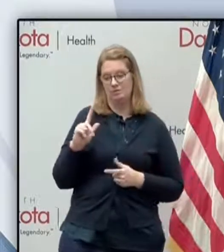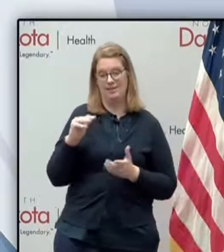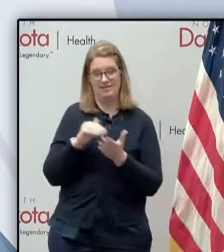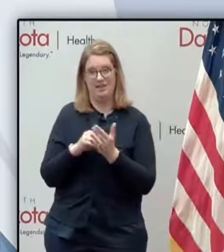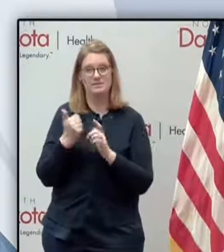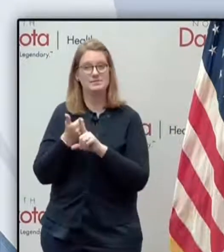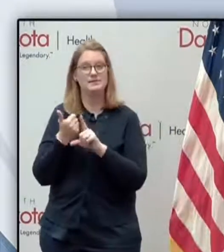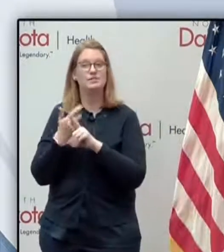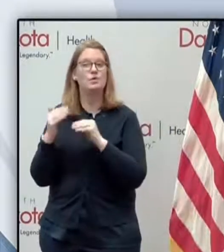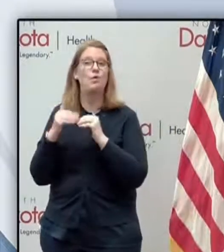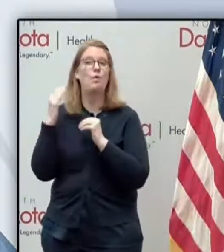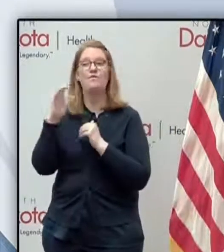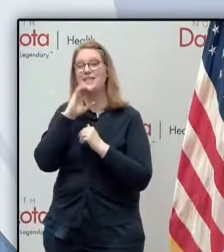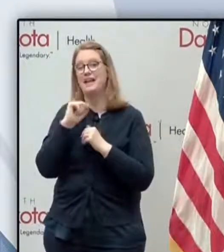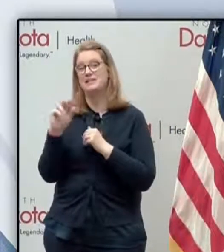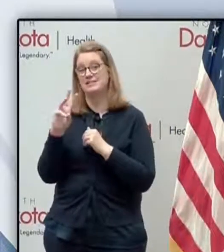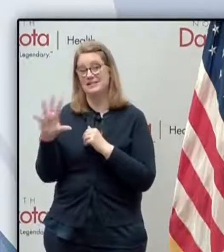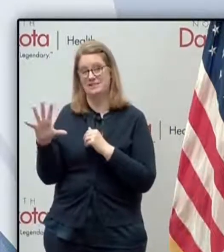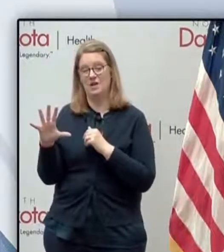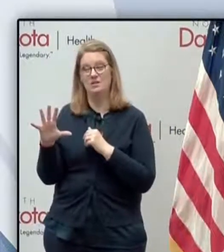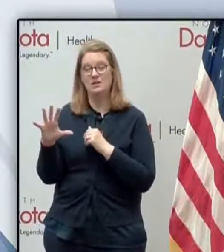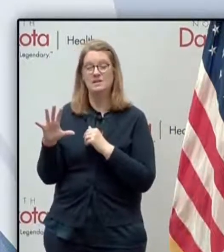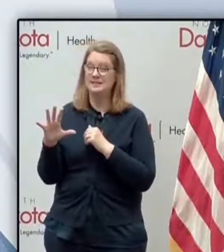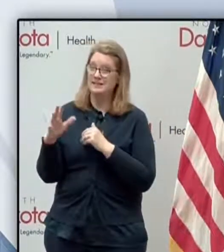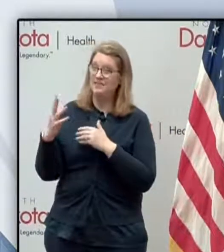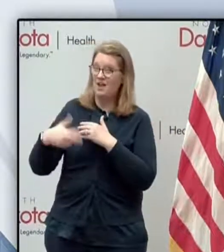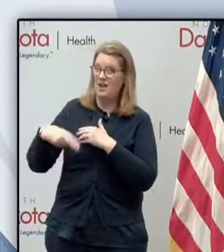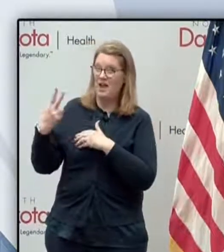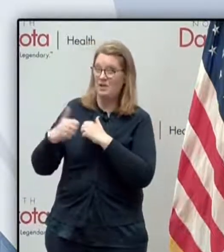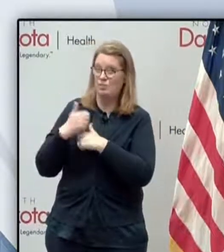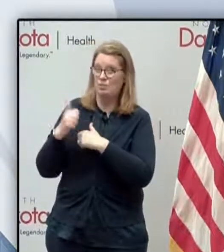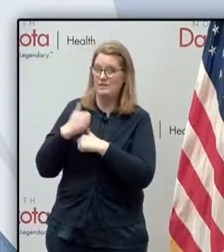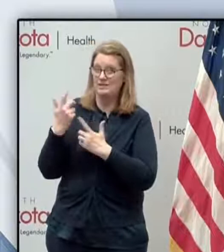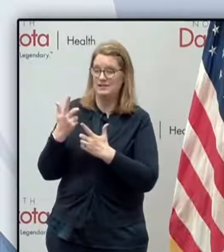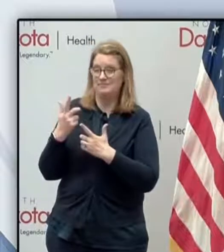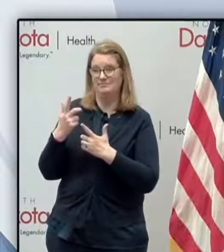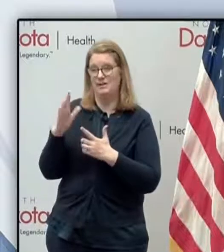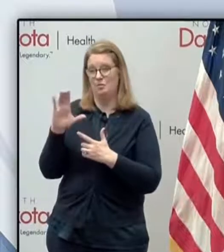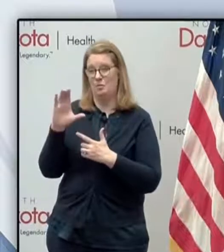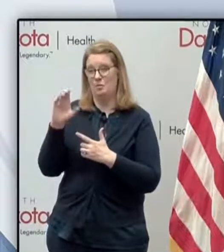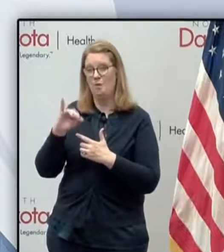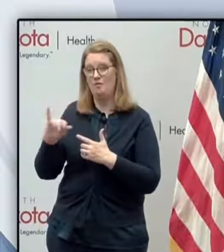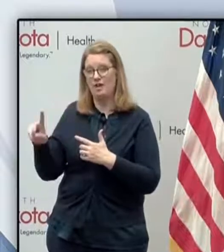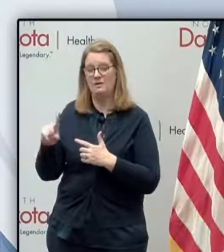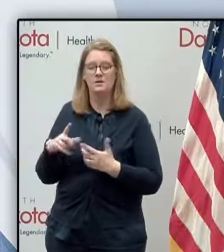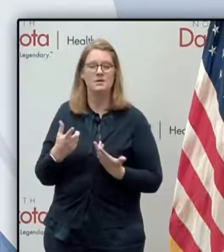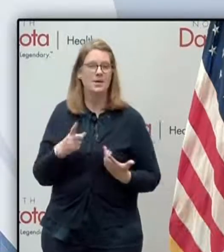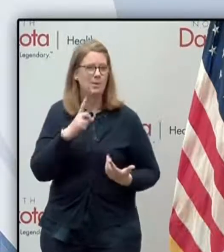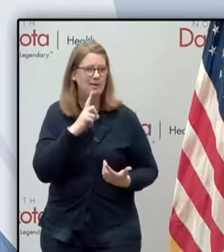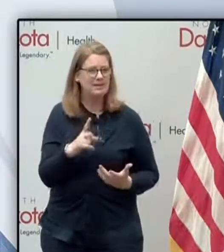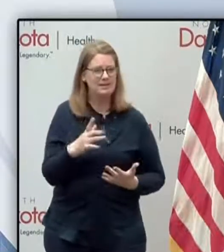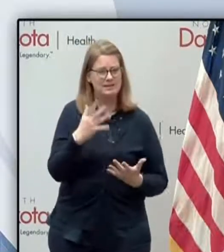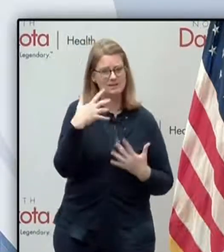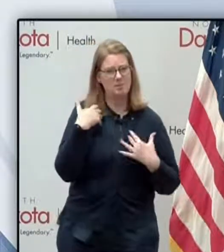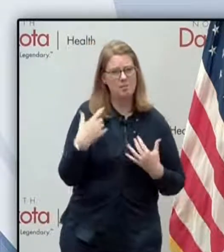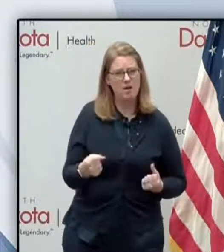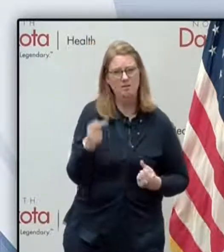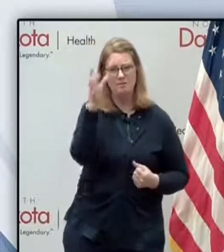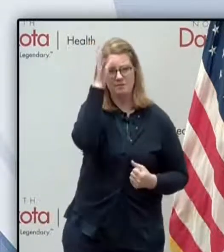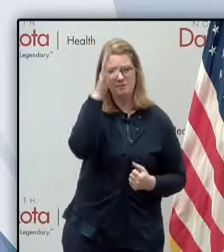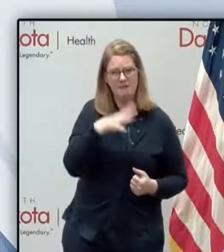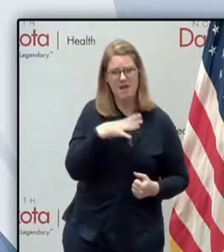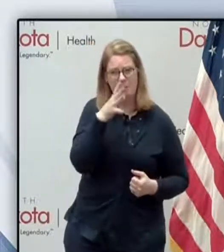age of 65 and are at a greater risk of COVID-19. And these brave men and women, they've earned our appreciation and